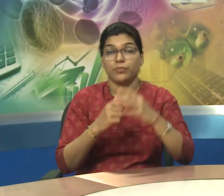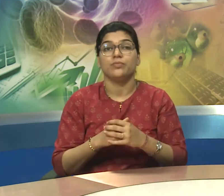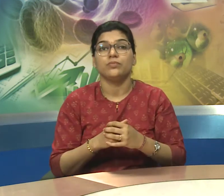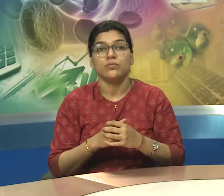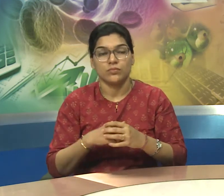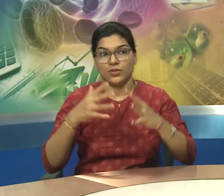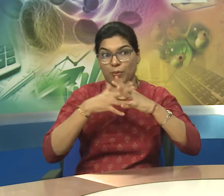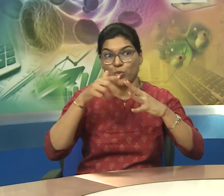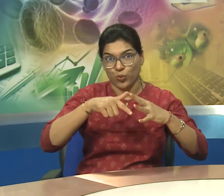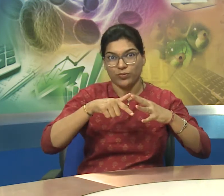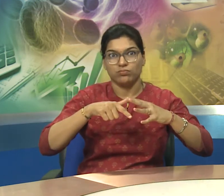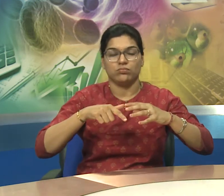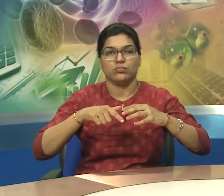Fifth point,